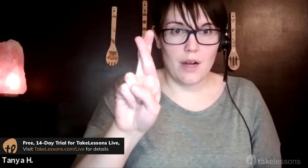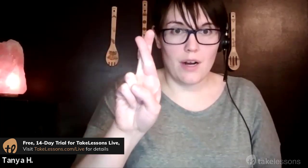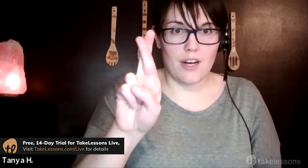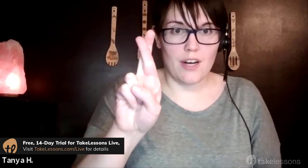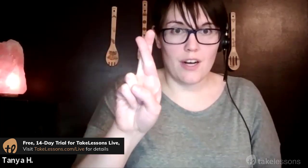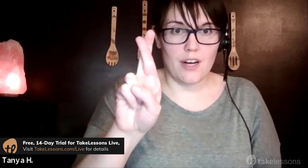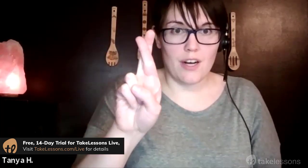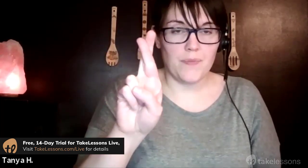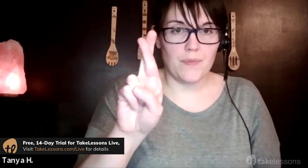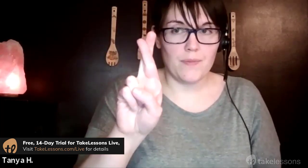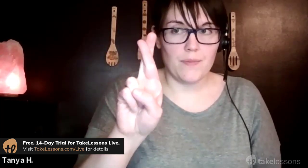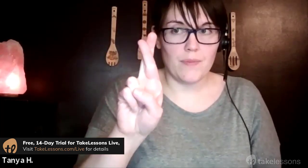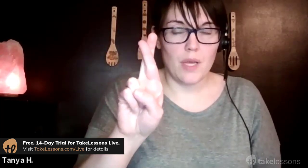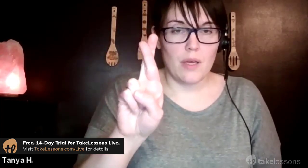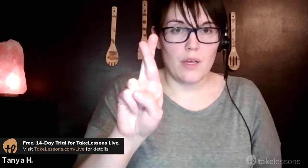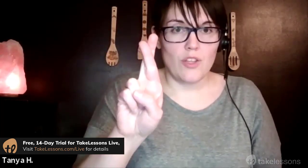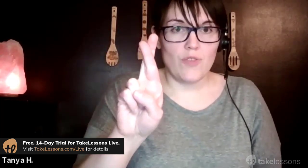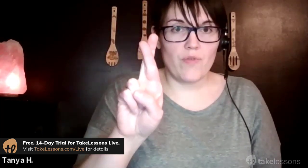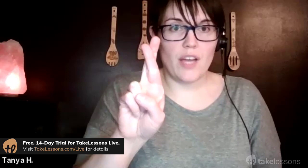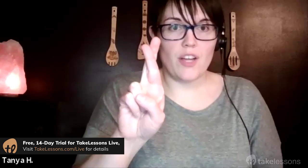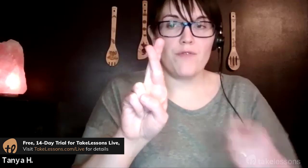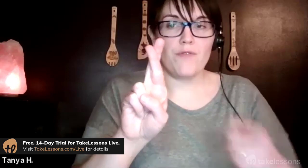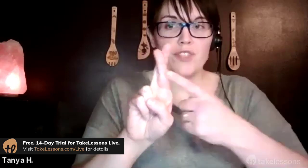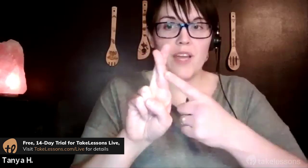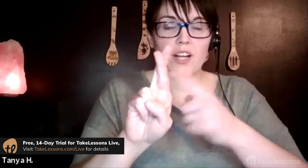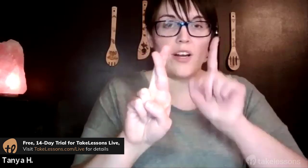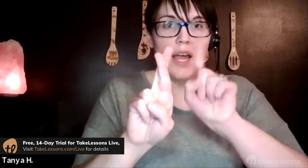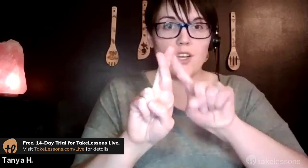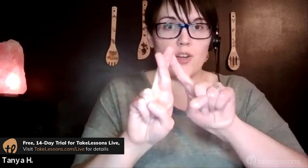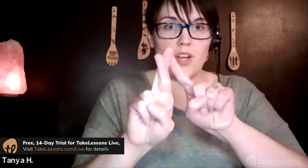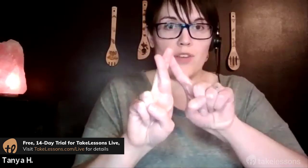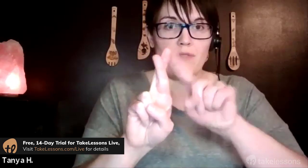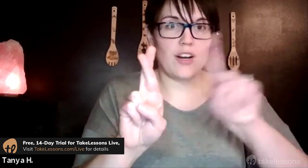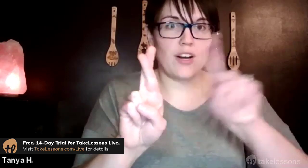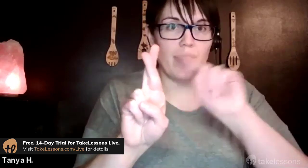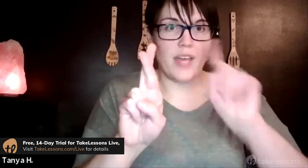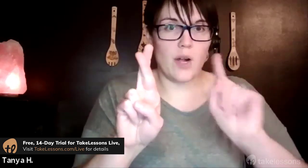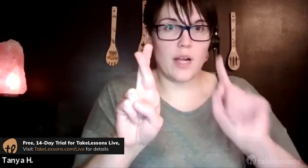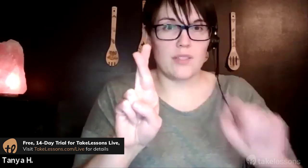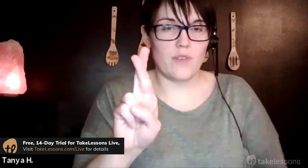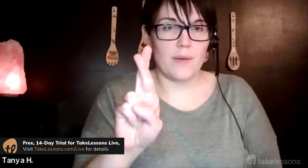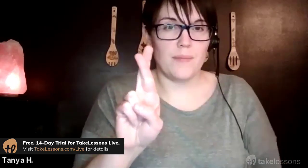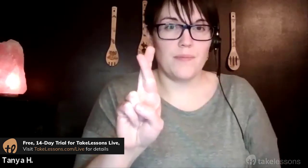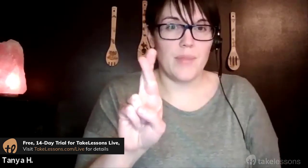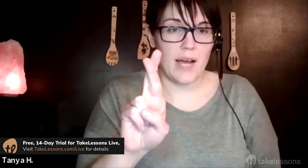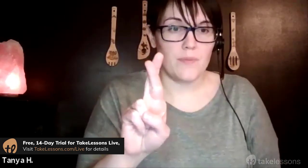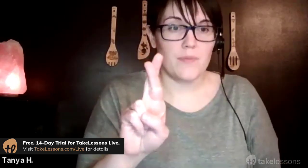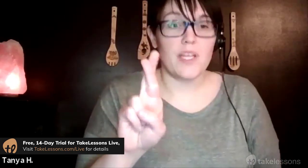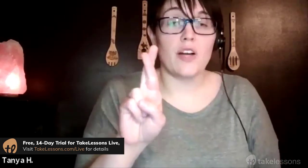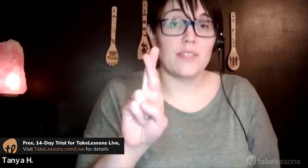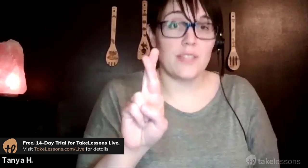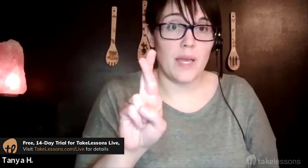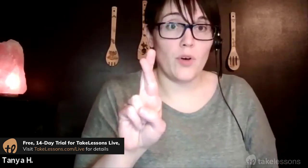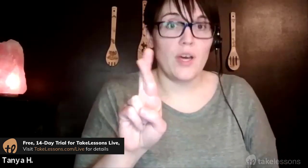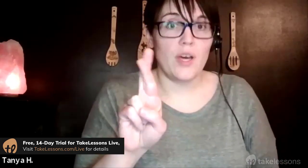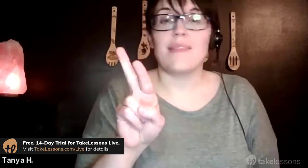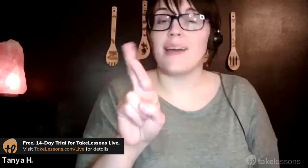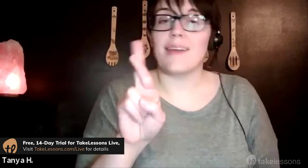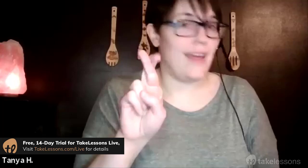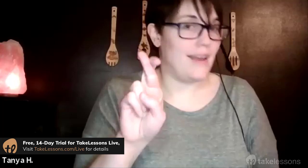R. You've got your first finger and your middle finger and they cross over. Now, there are some people that cannot